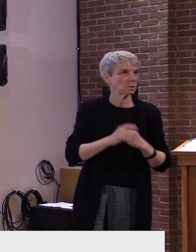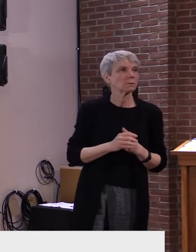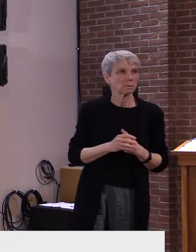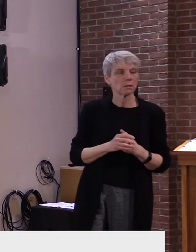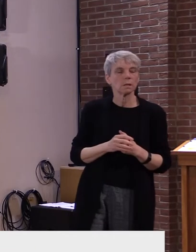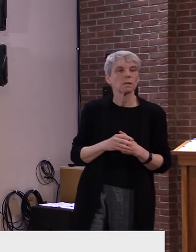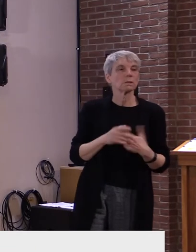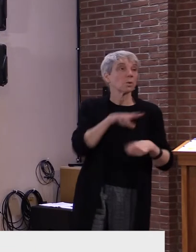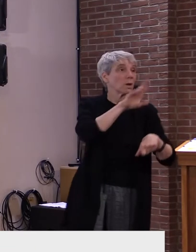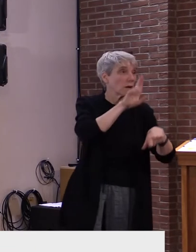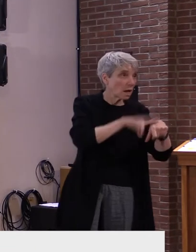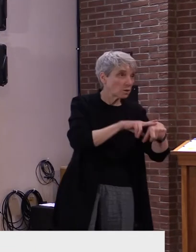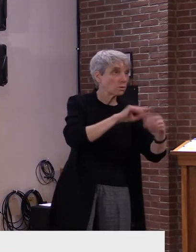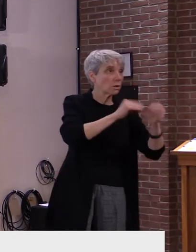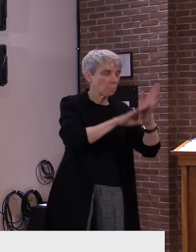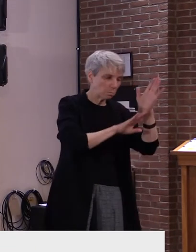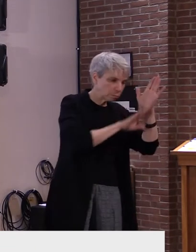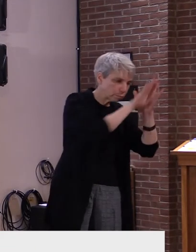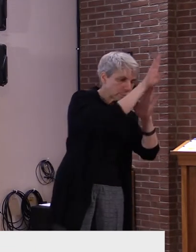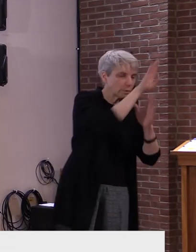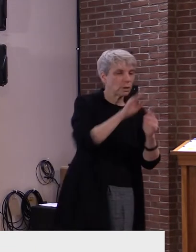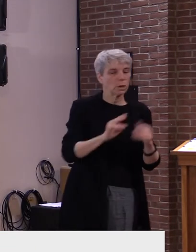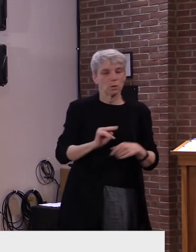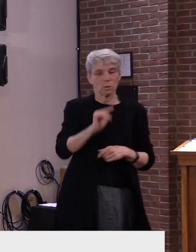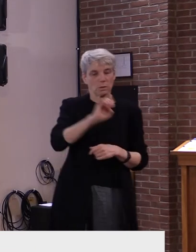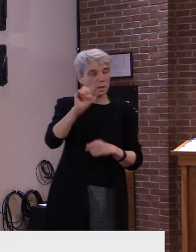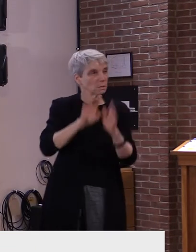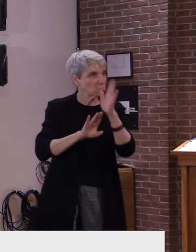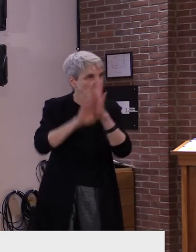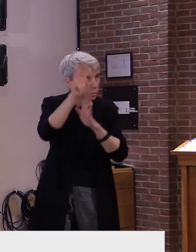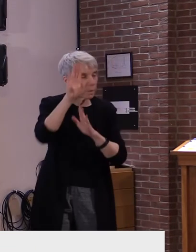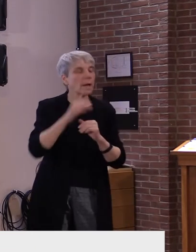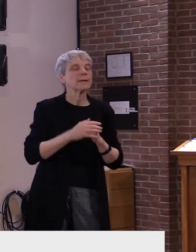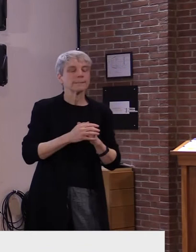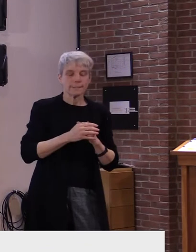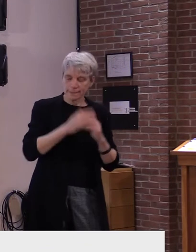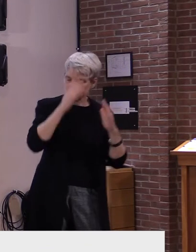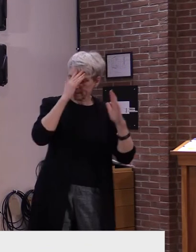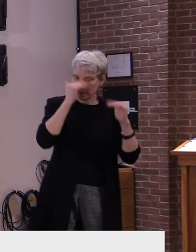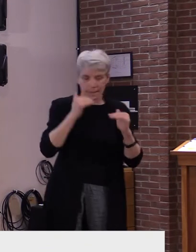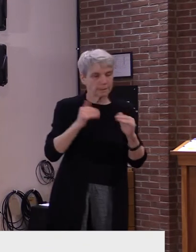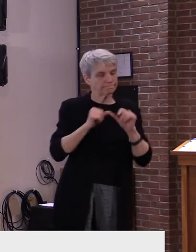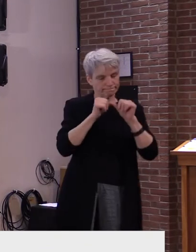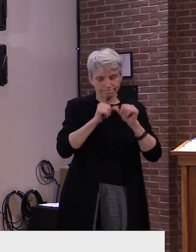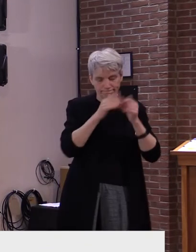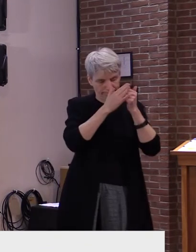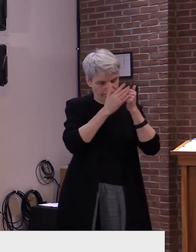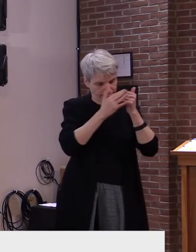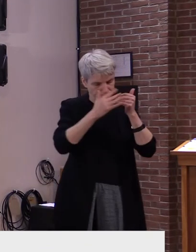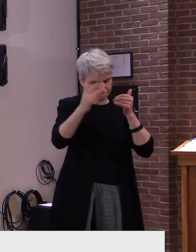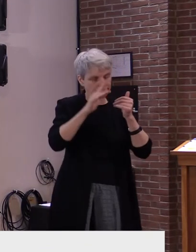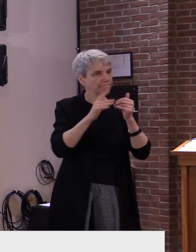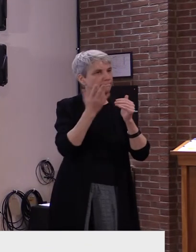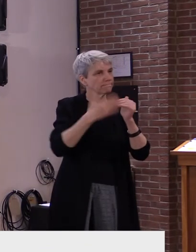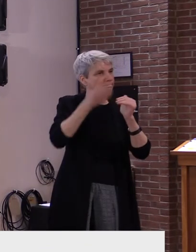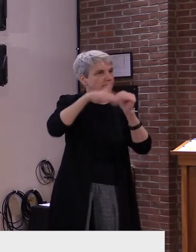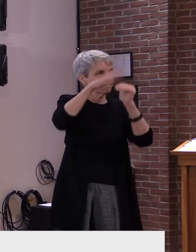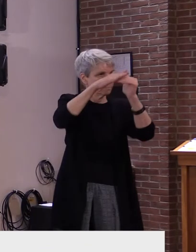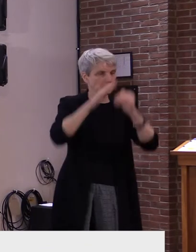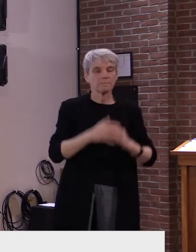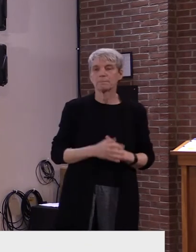growth nationally we've seen it regionally and unfortunately it's projected to continue to go up over the weeks ahead